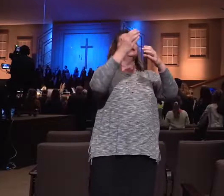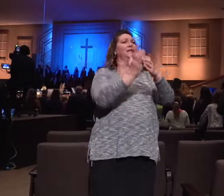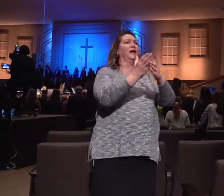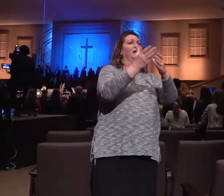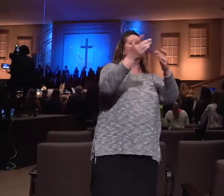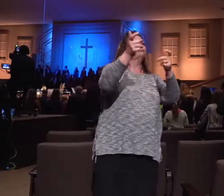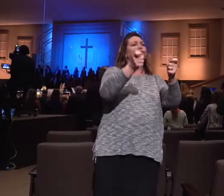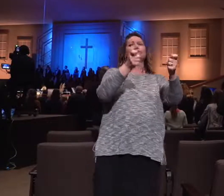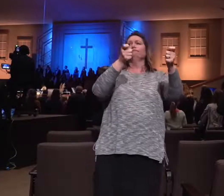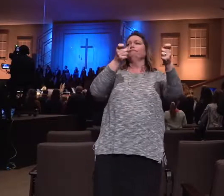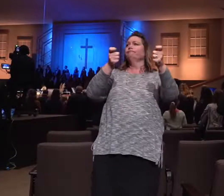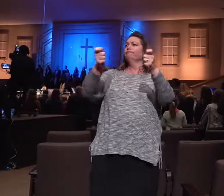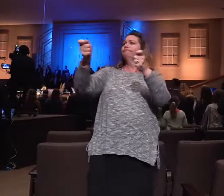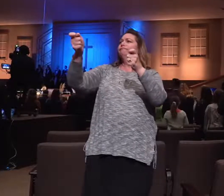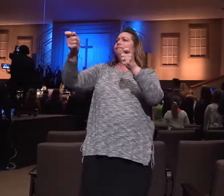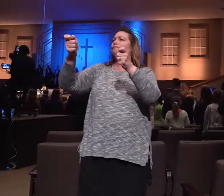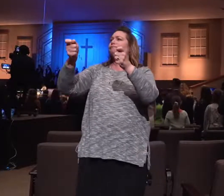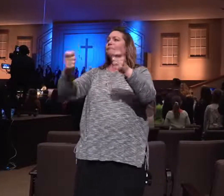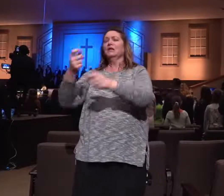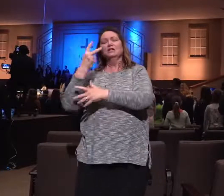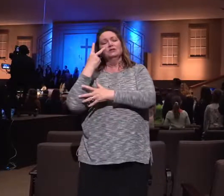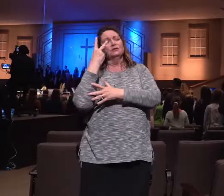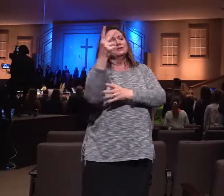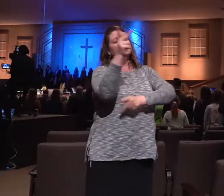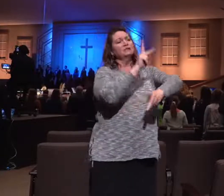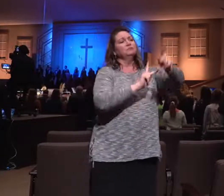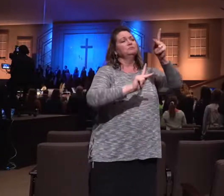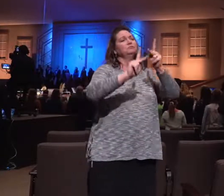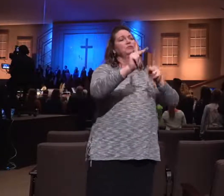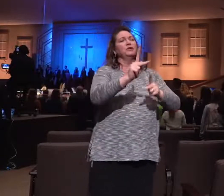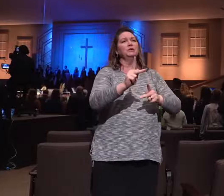design, in the lives of those who